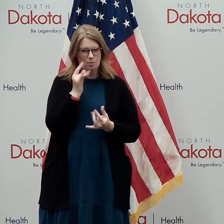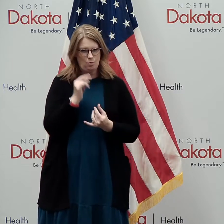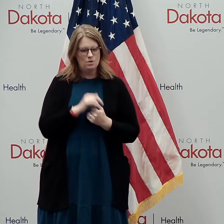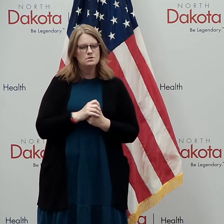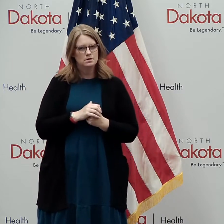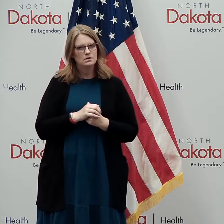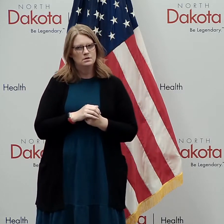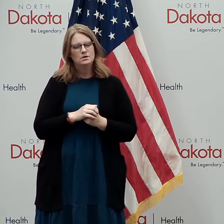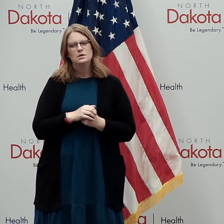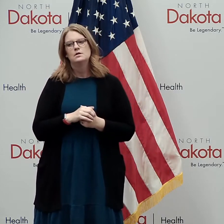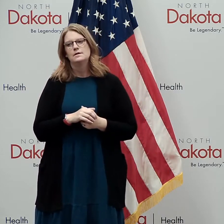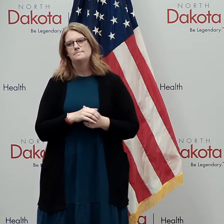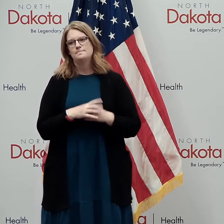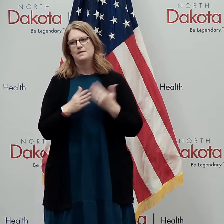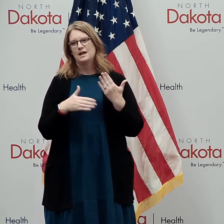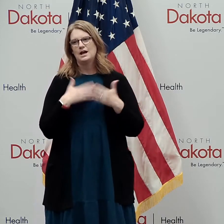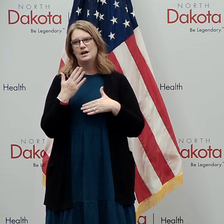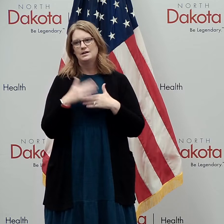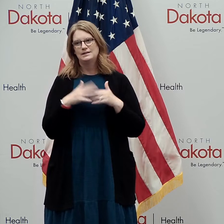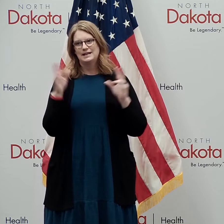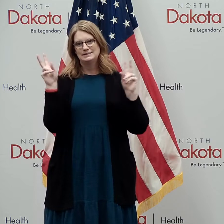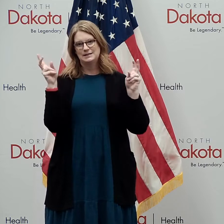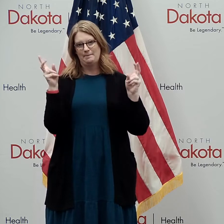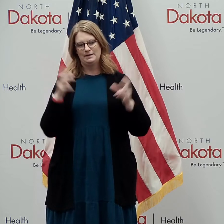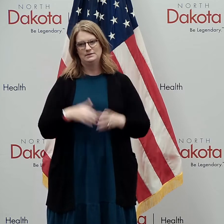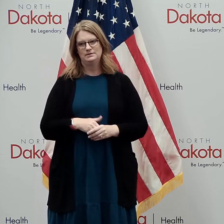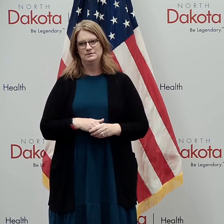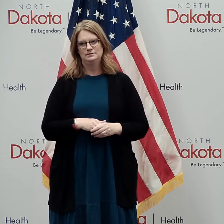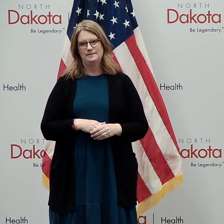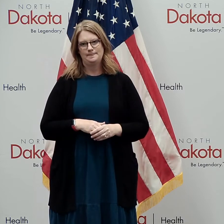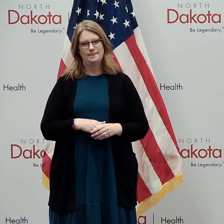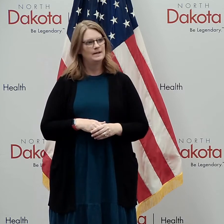Moving on to our next topic.